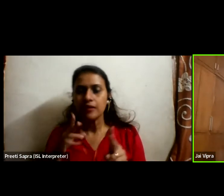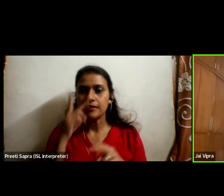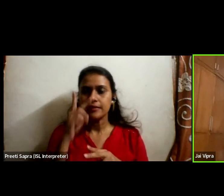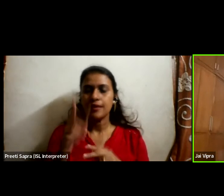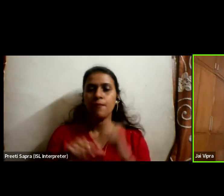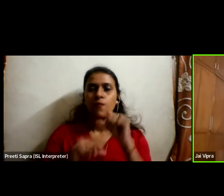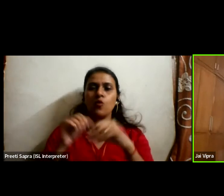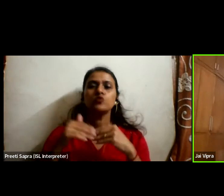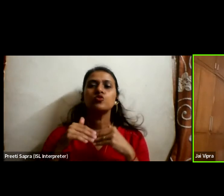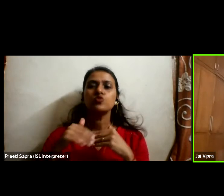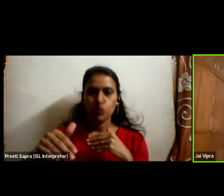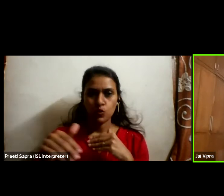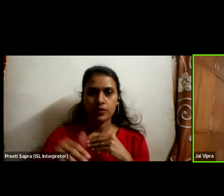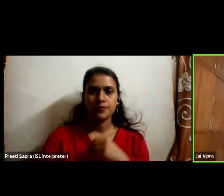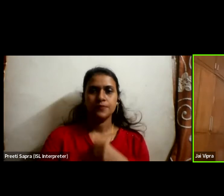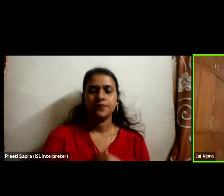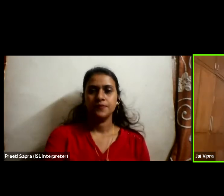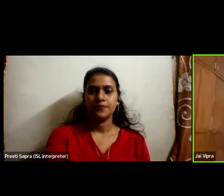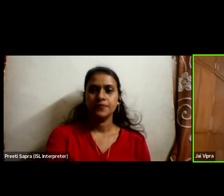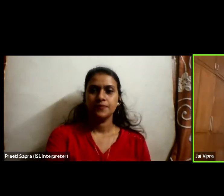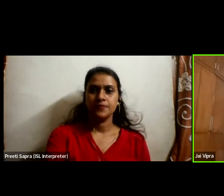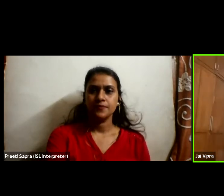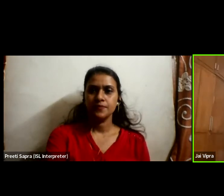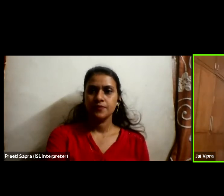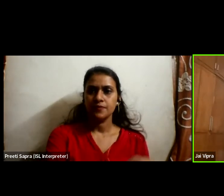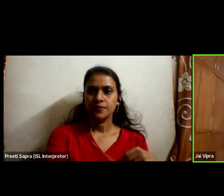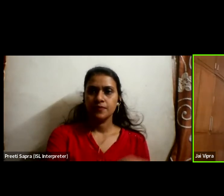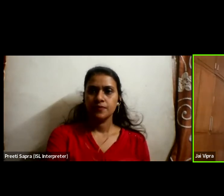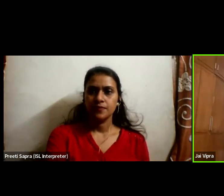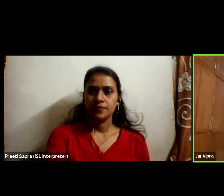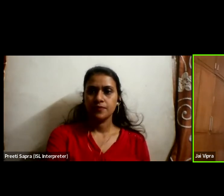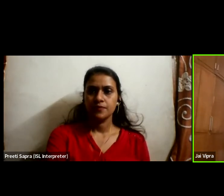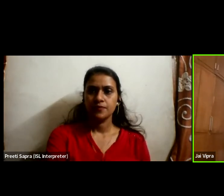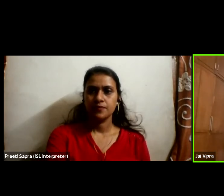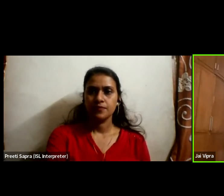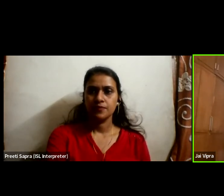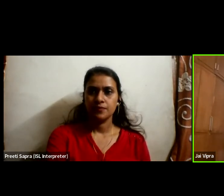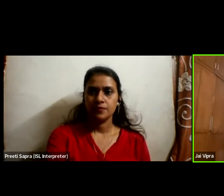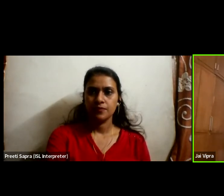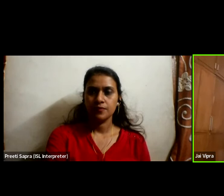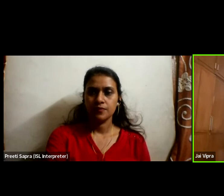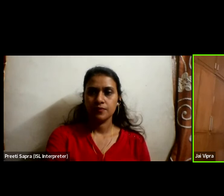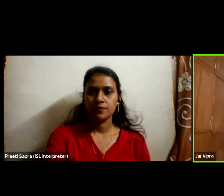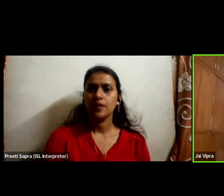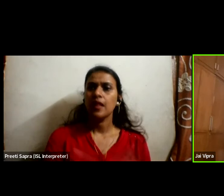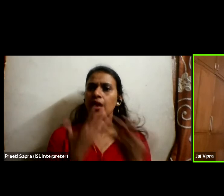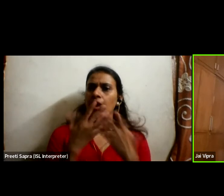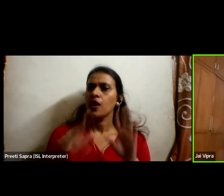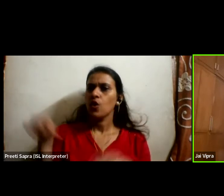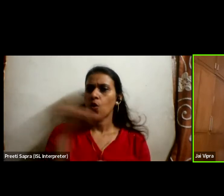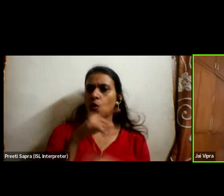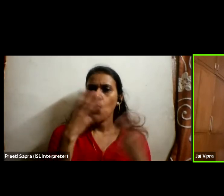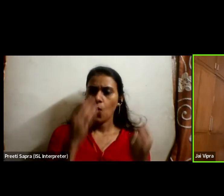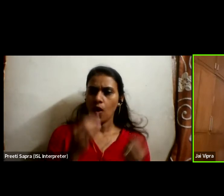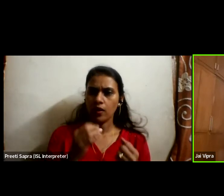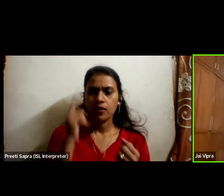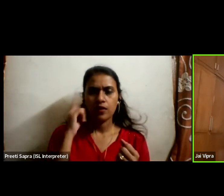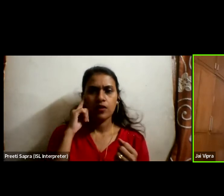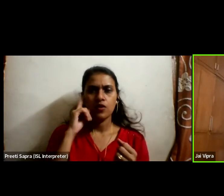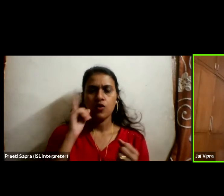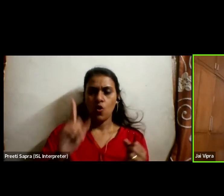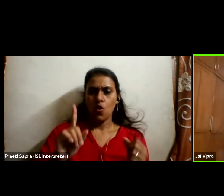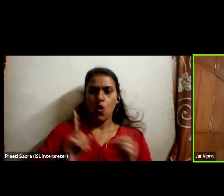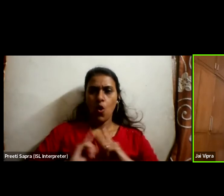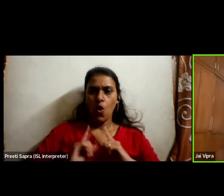pursued. Would anyone like to take this on the ownership approach